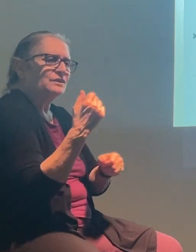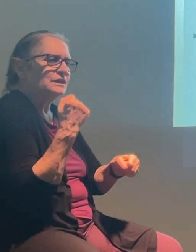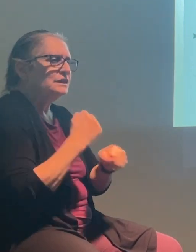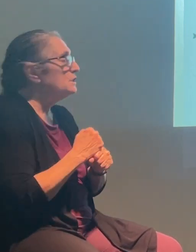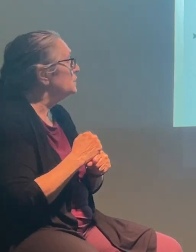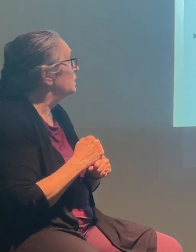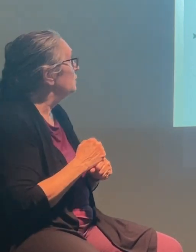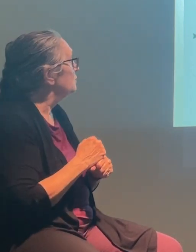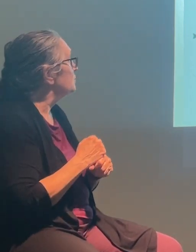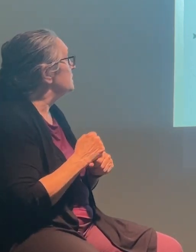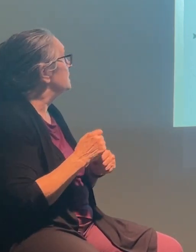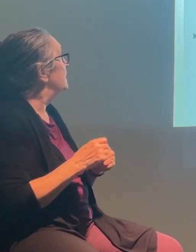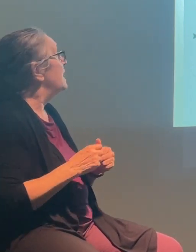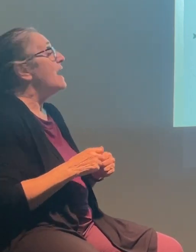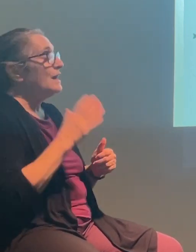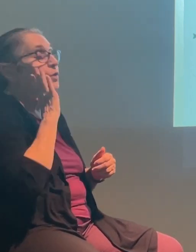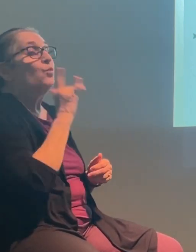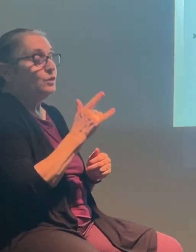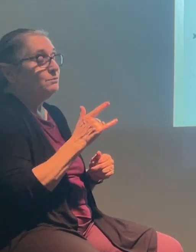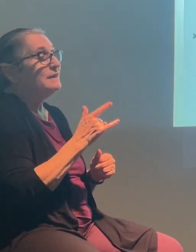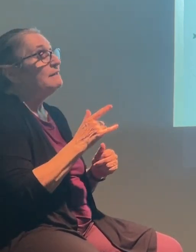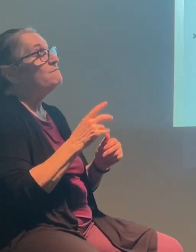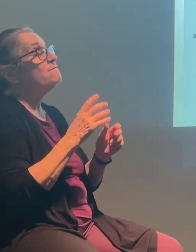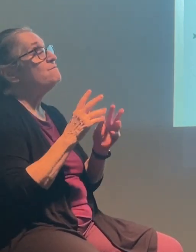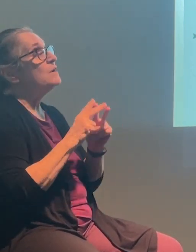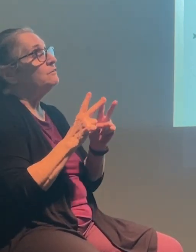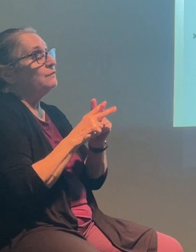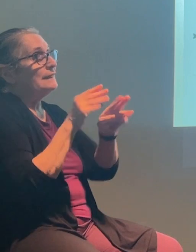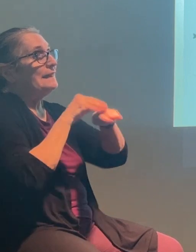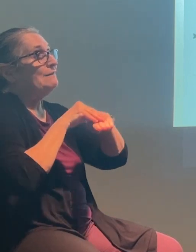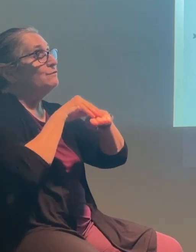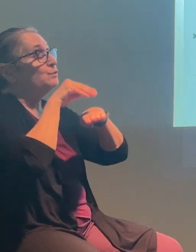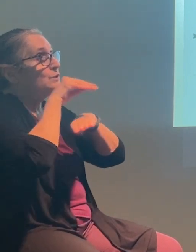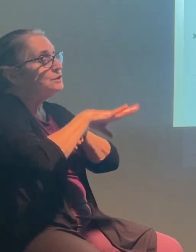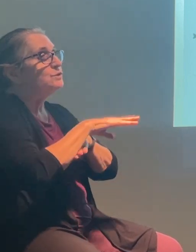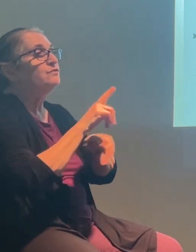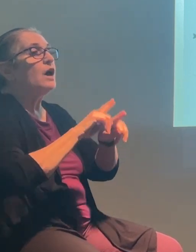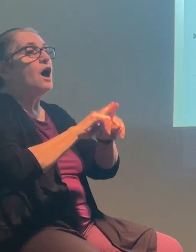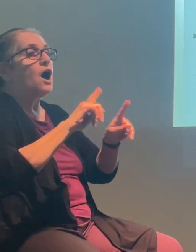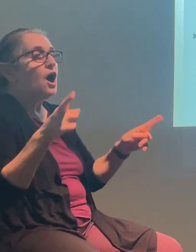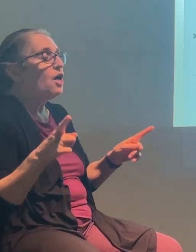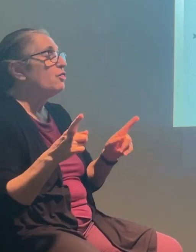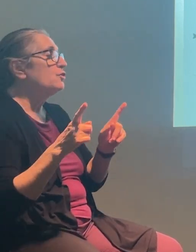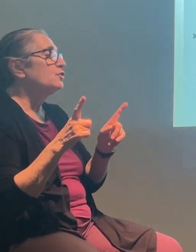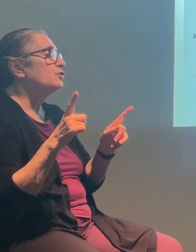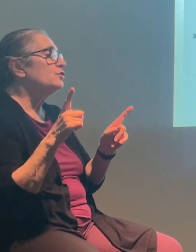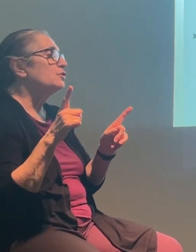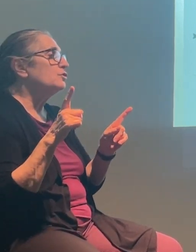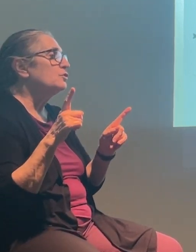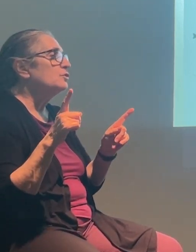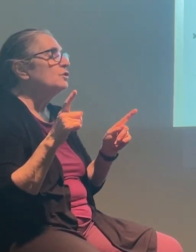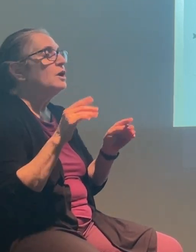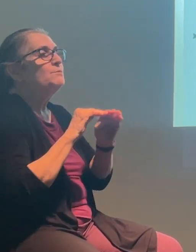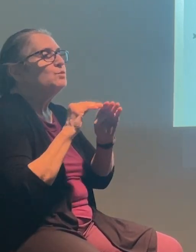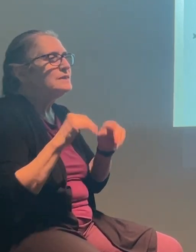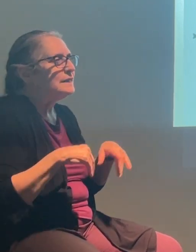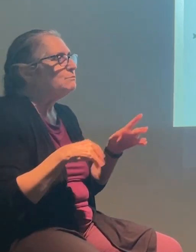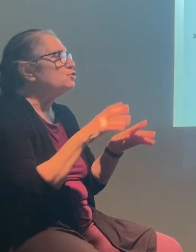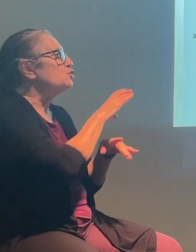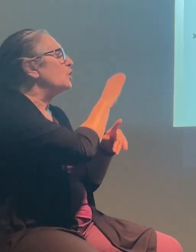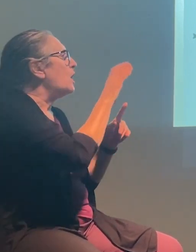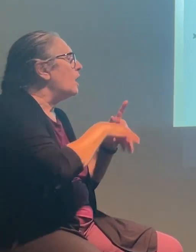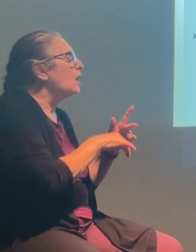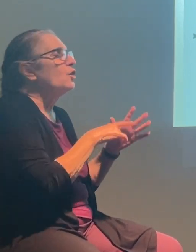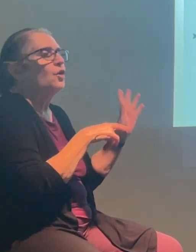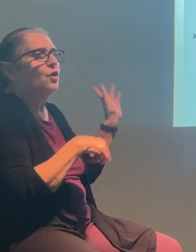be extremely influential with other institutions from Chicago, Oklahoma. So every museum were